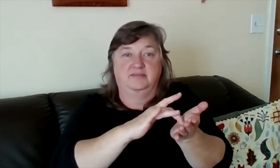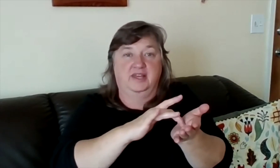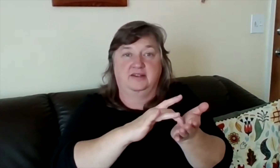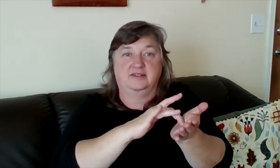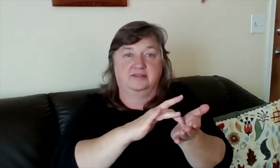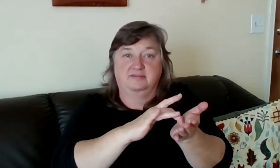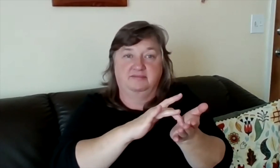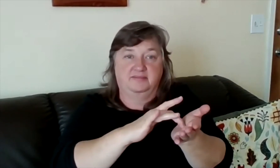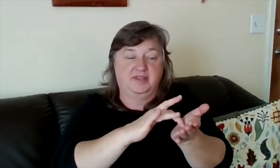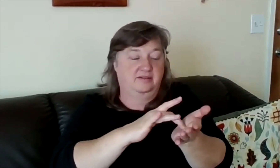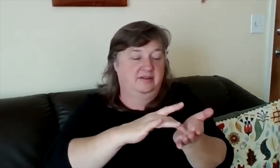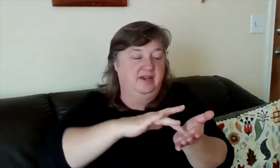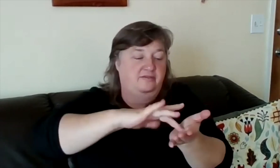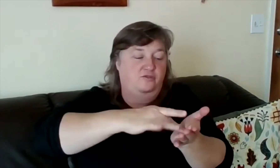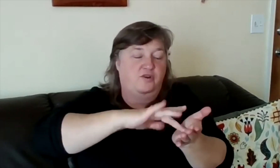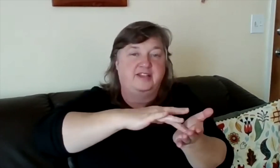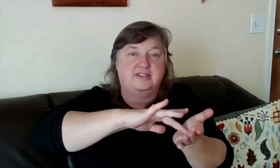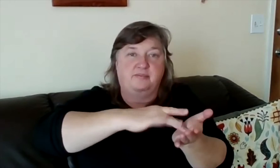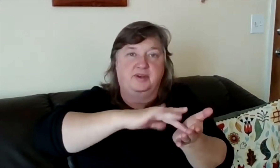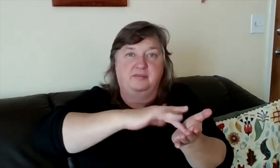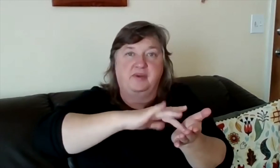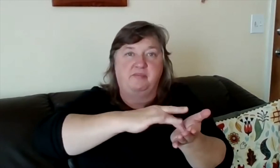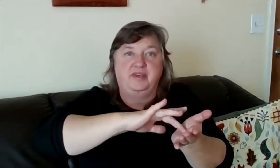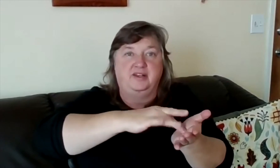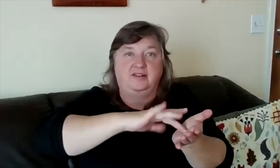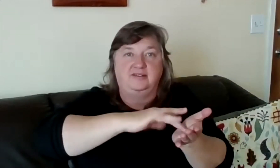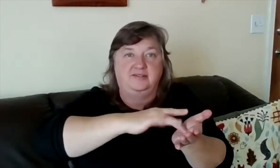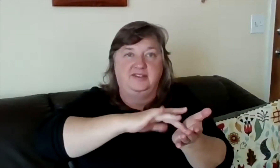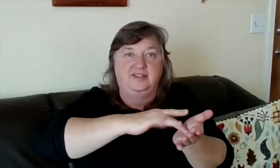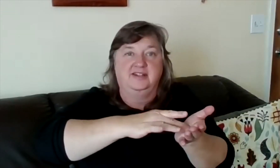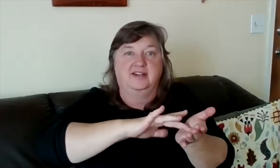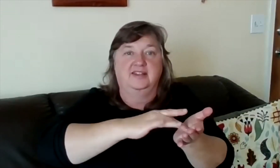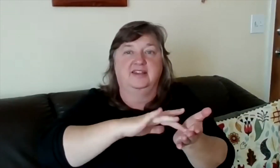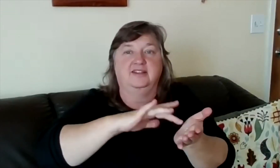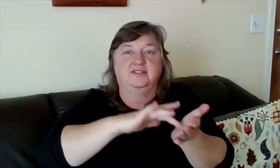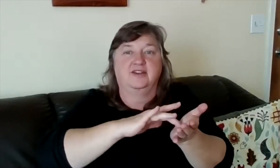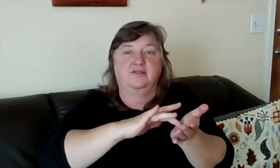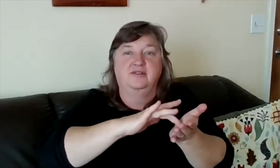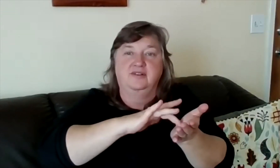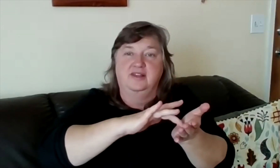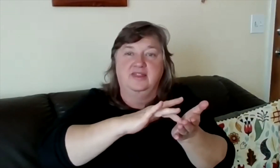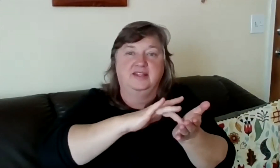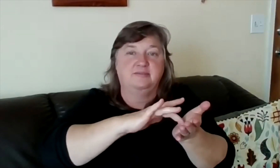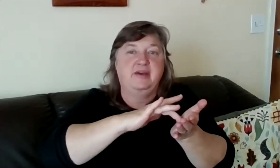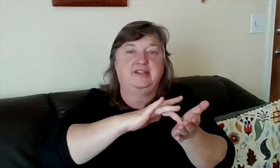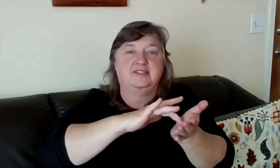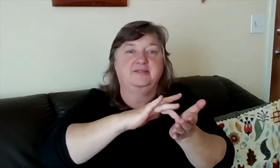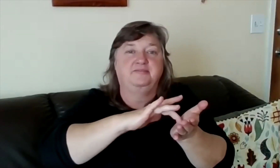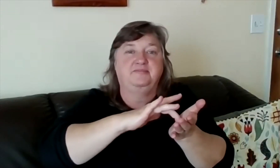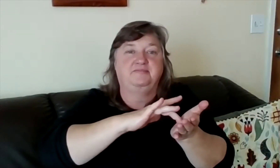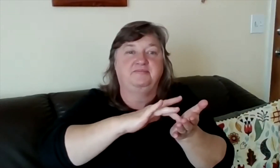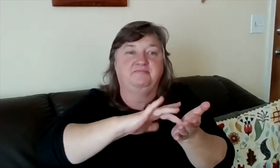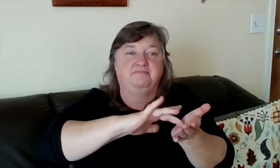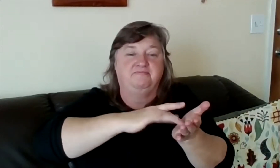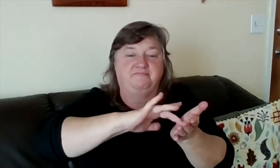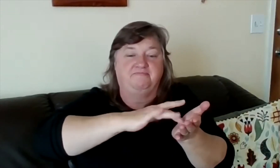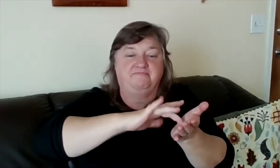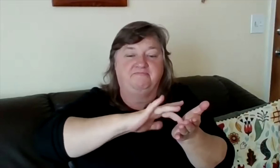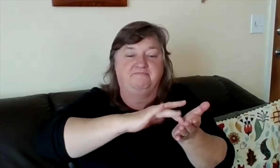that kind of grinds up a pill kind of thing. So that's medicine.